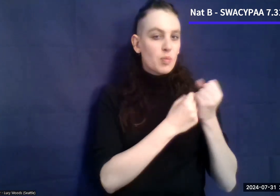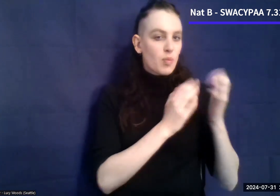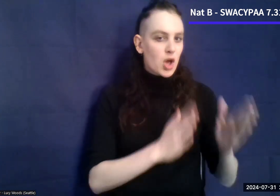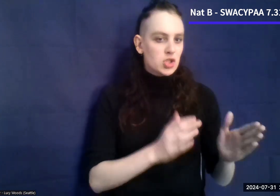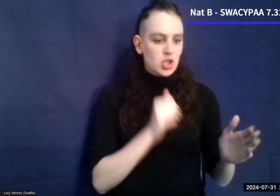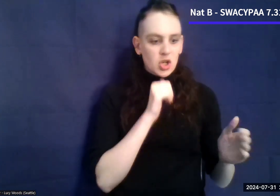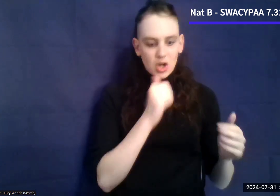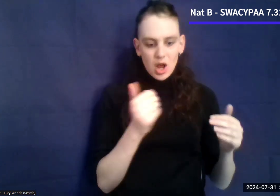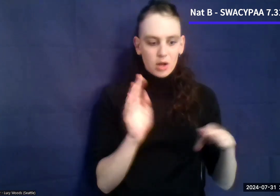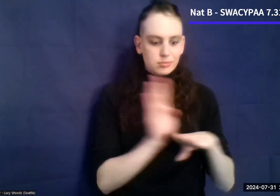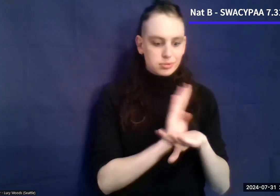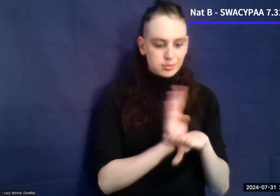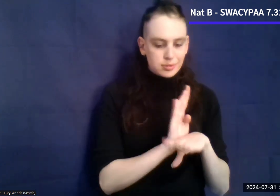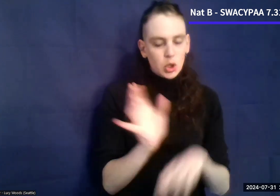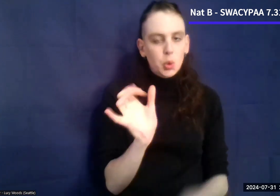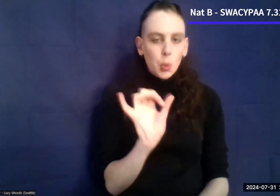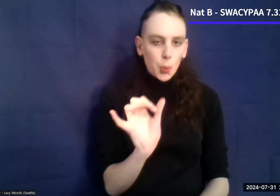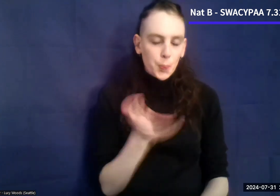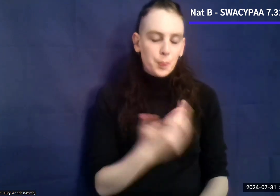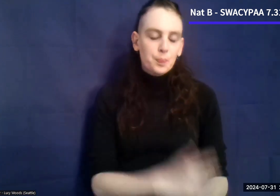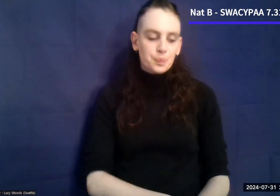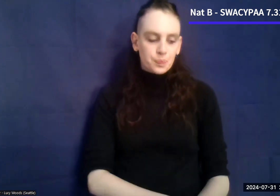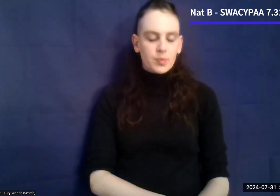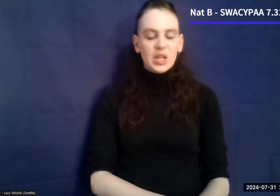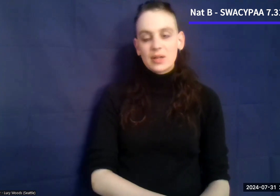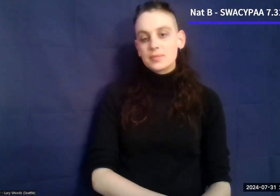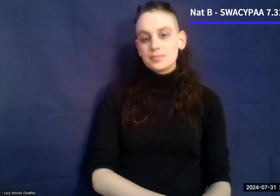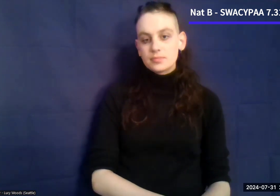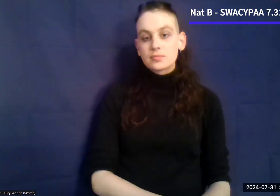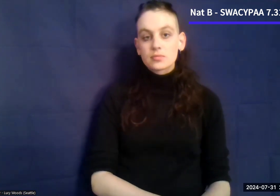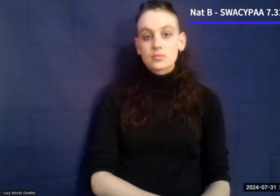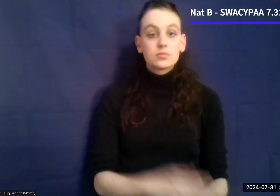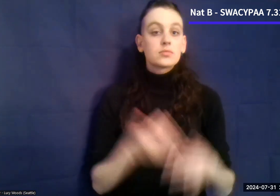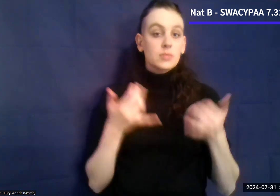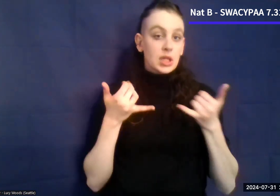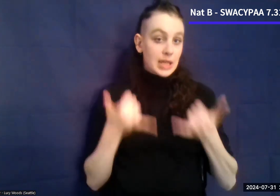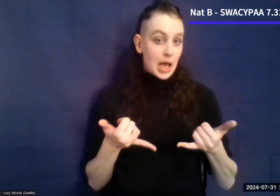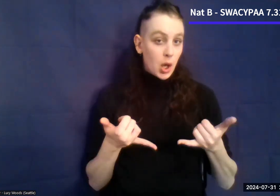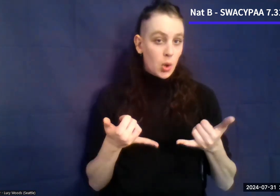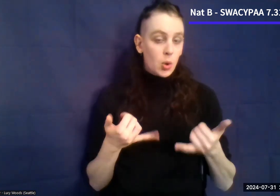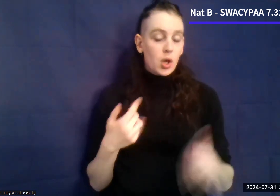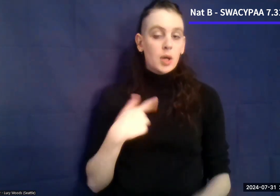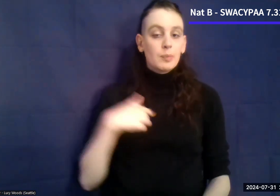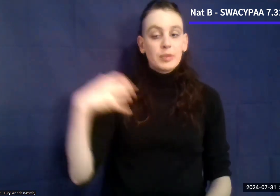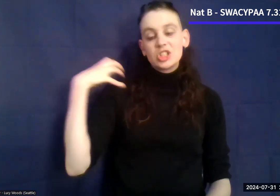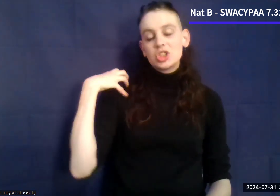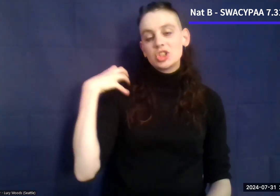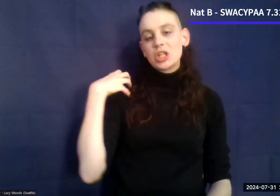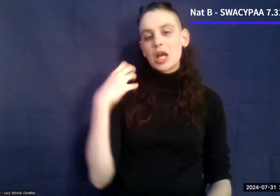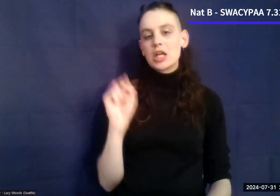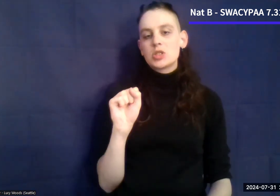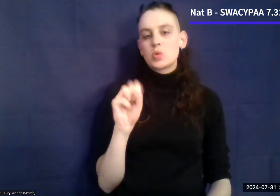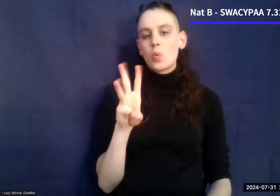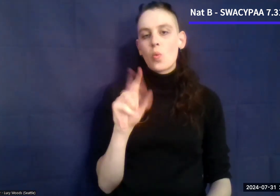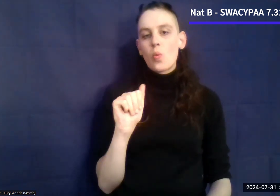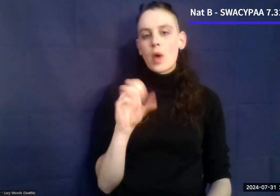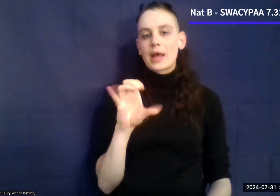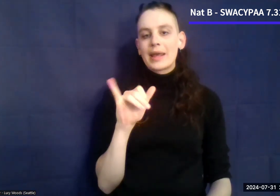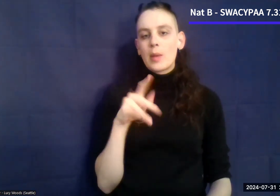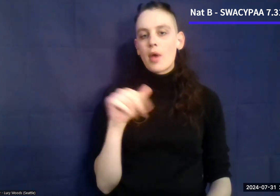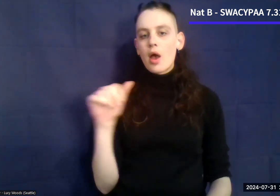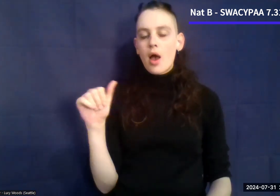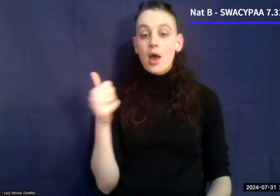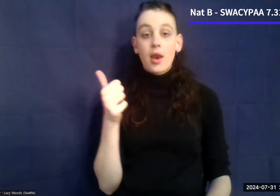on. And then I'm currently the chair of SWACYPAA 10, which